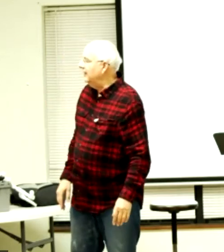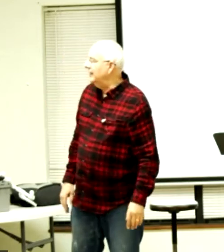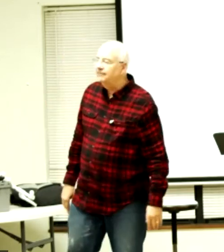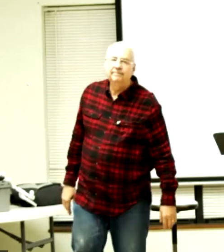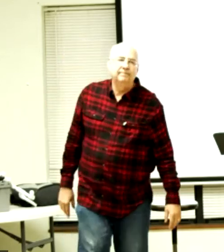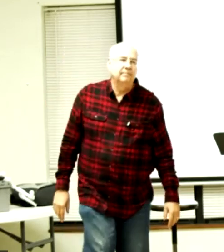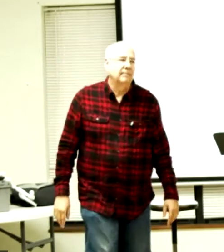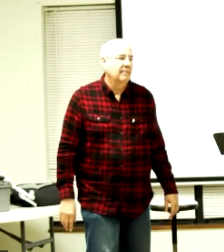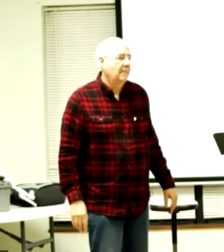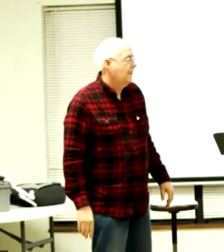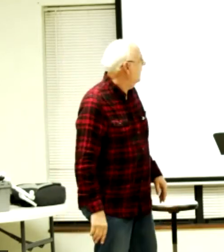right?